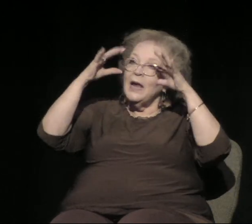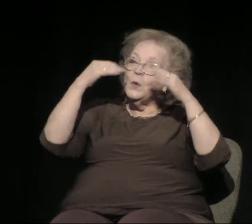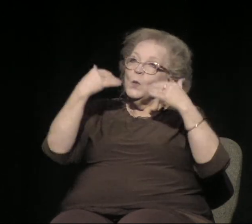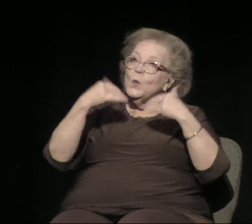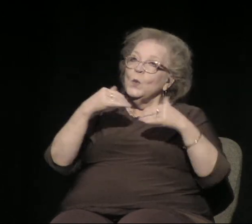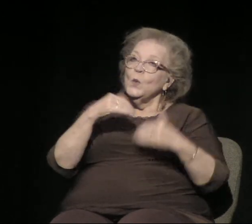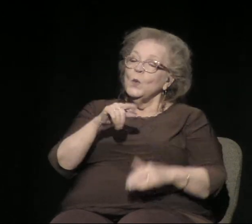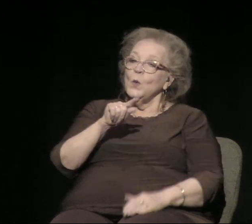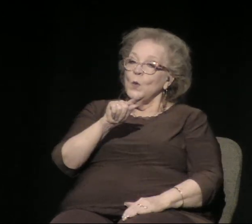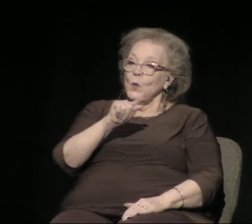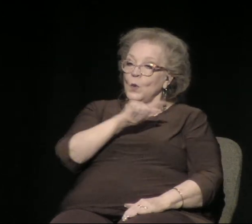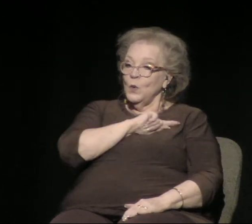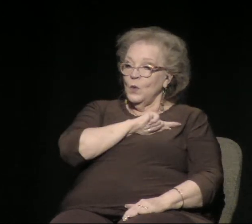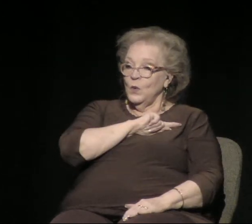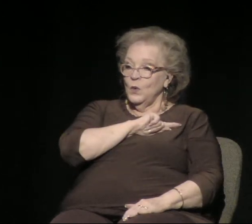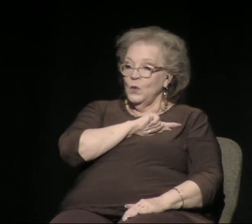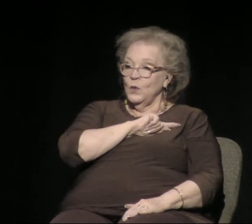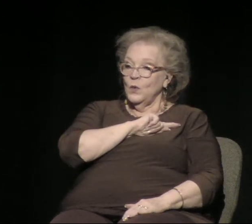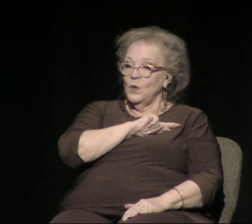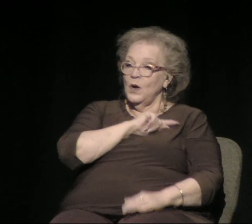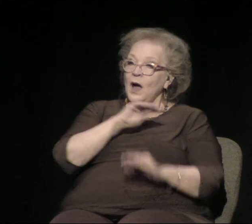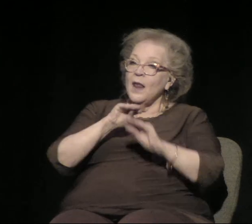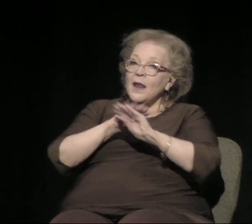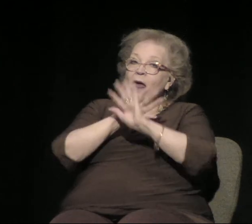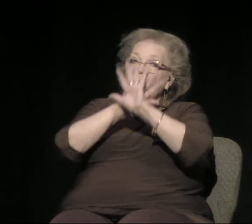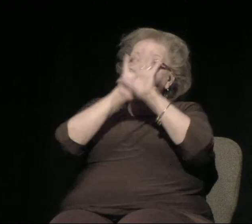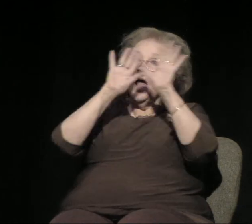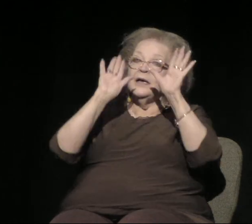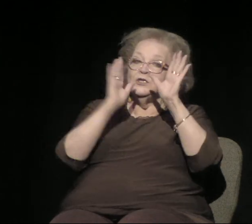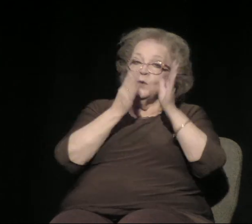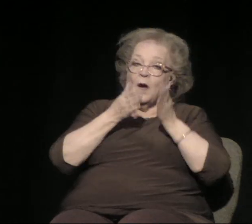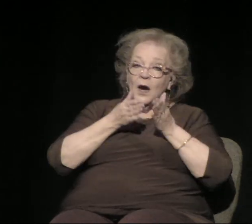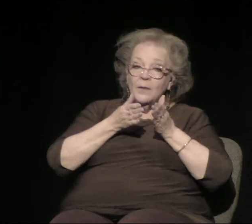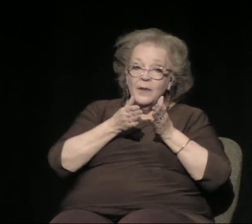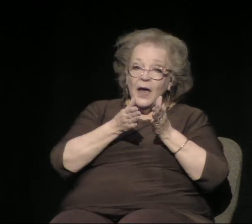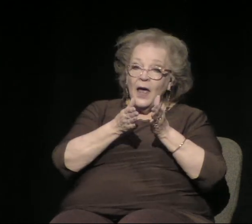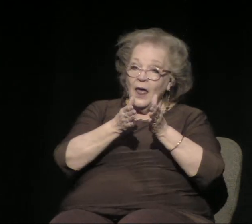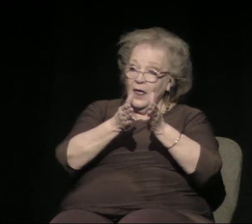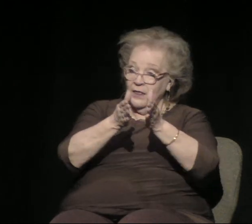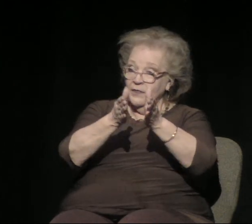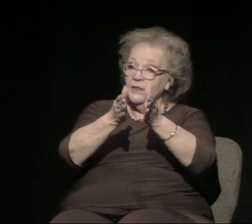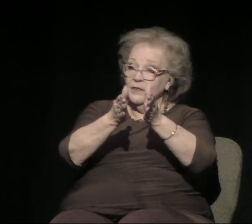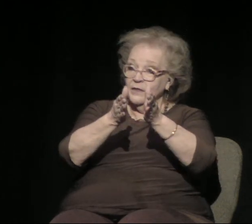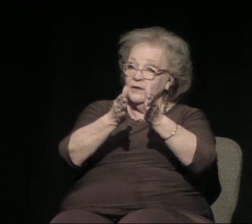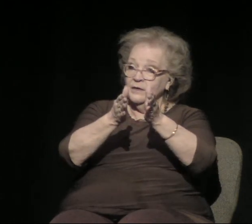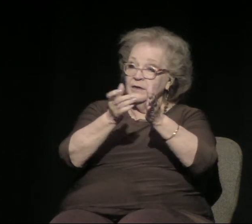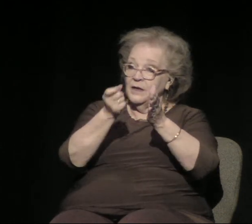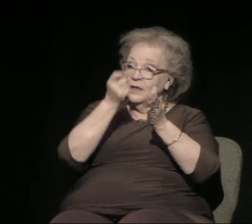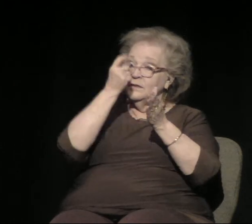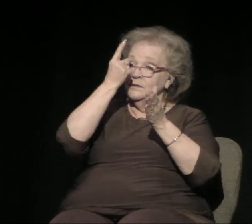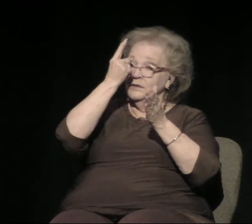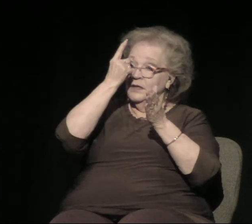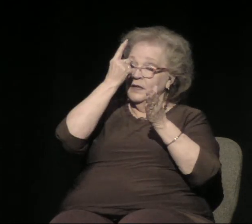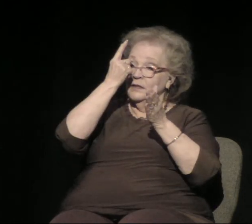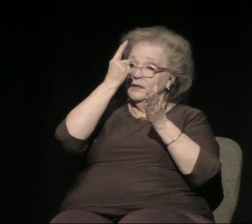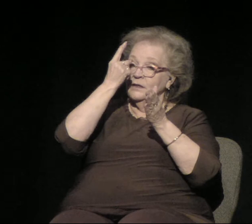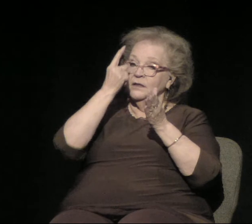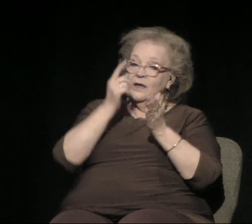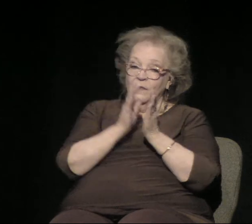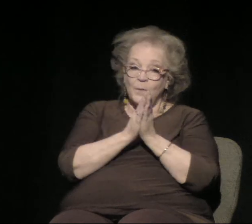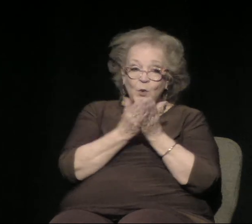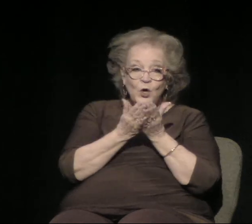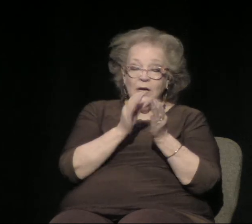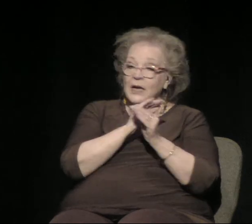convicting. We believe that they are a lamp unto our feet and a light to our path. We believe that this book is inerrant,